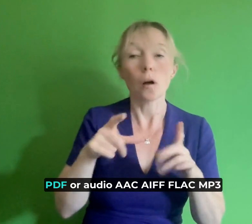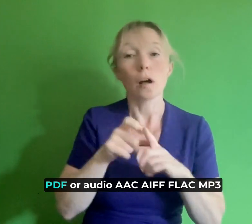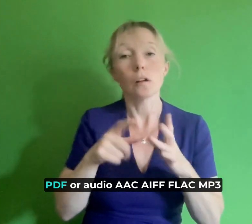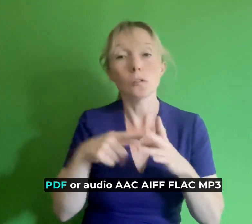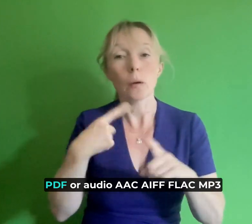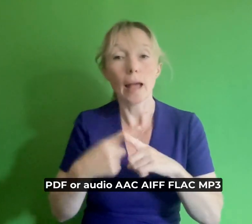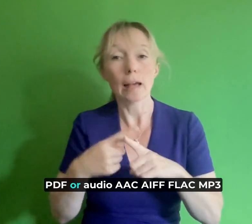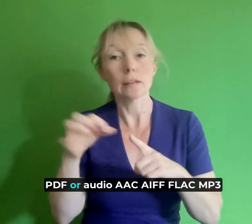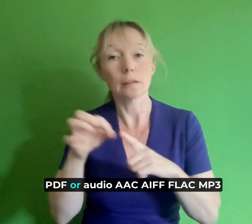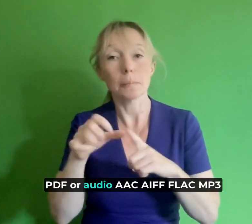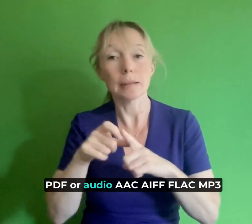PDF, or audio,